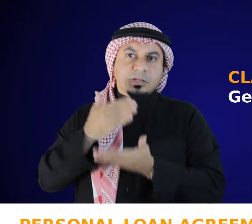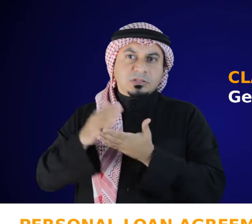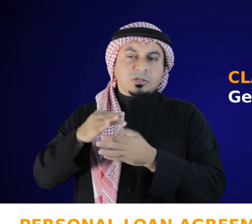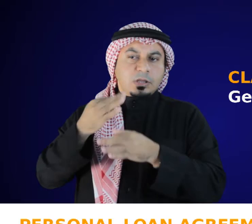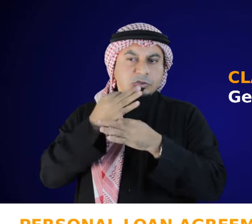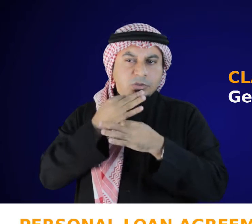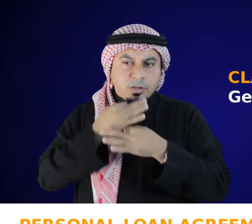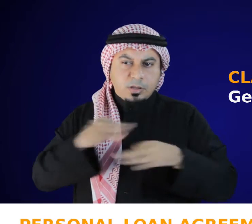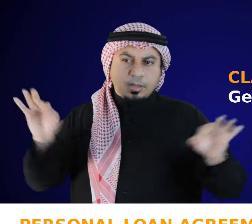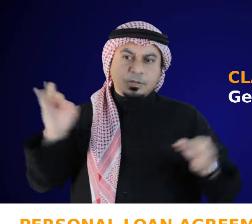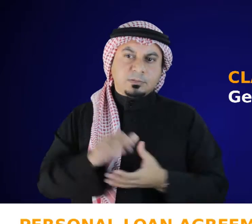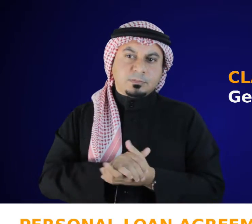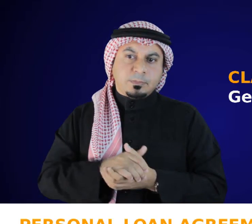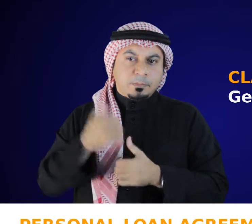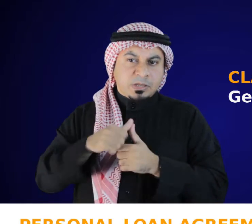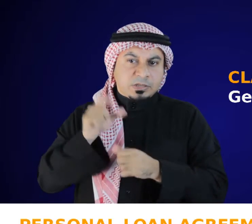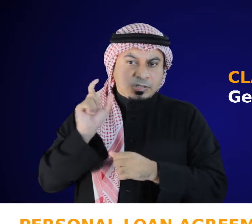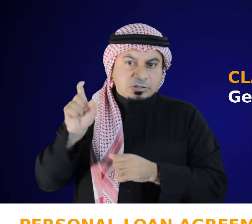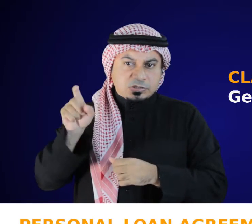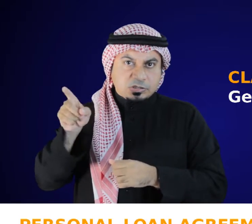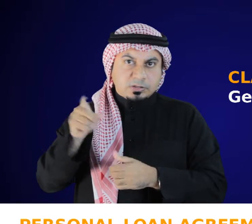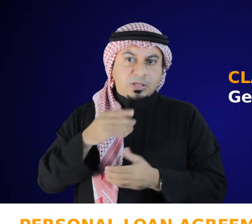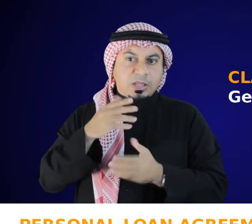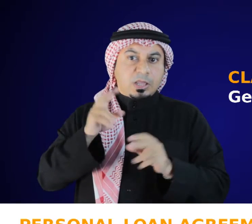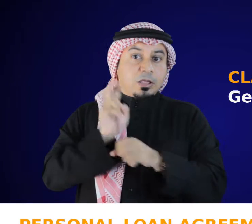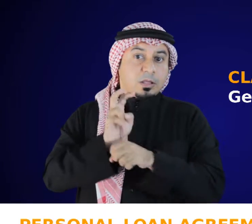the amounts of the settled part.